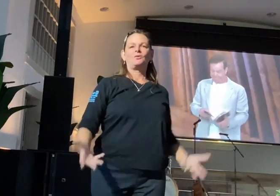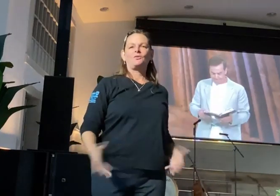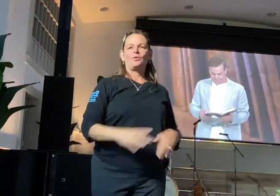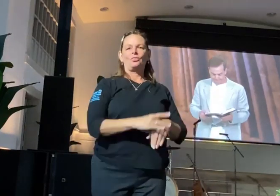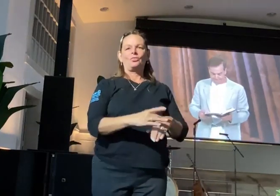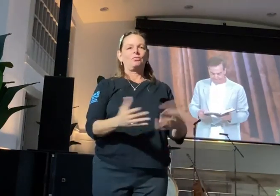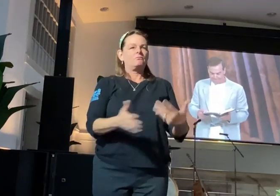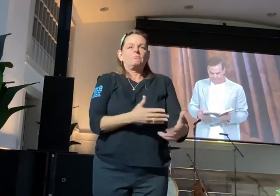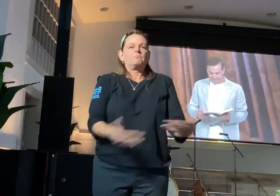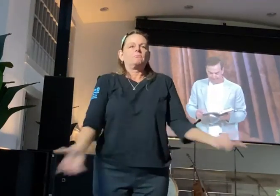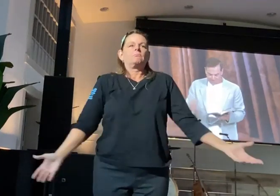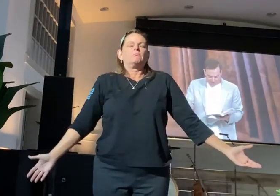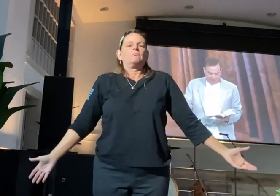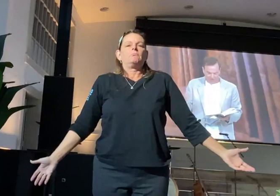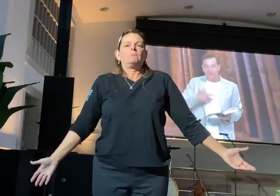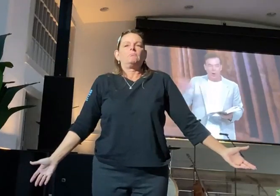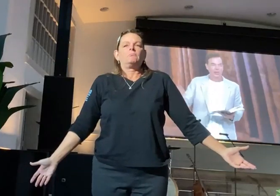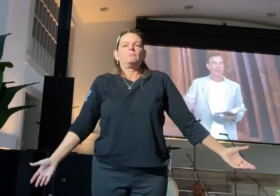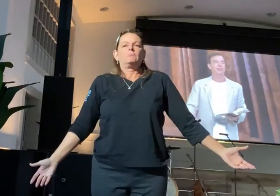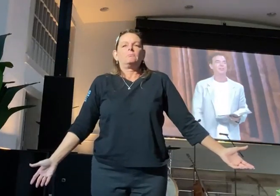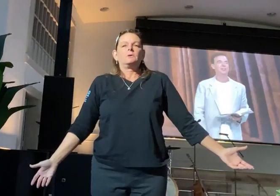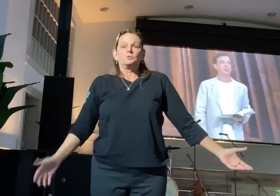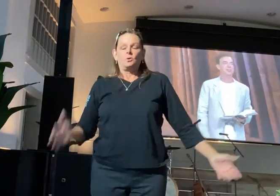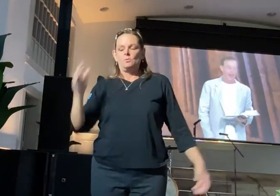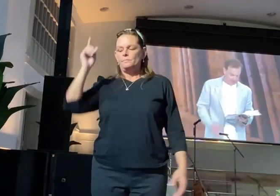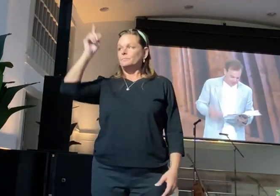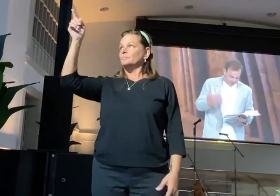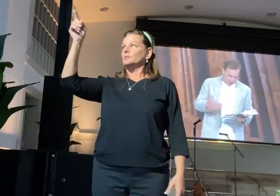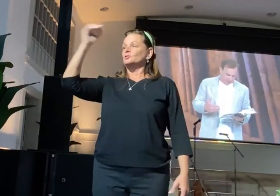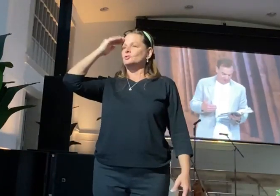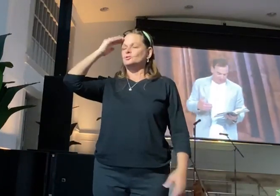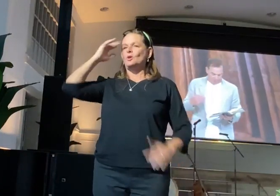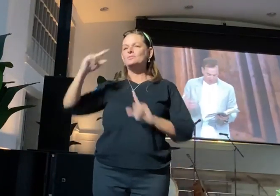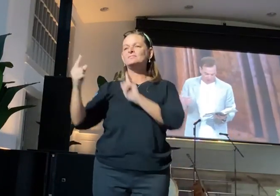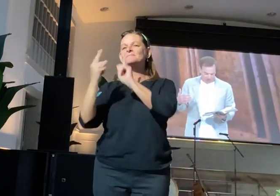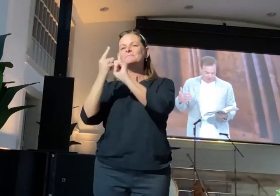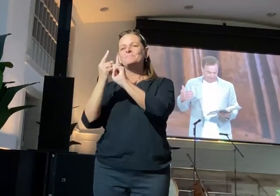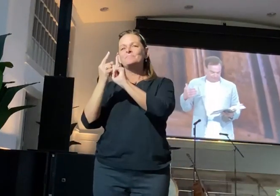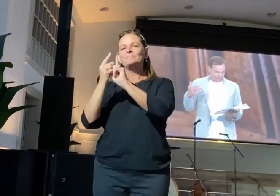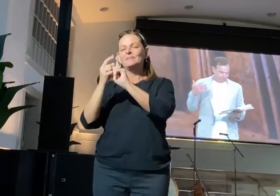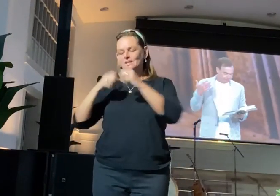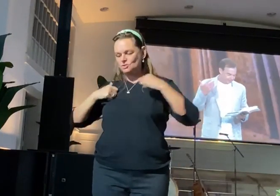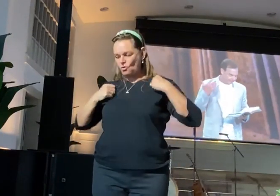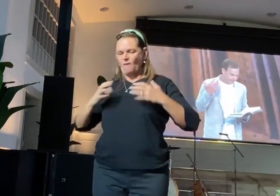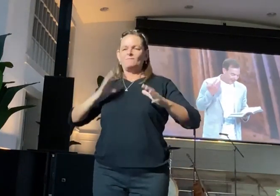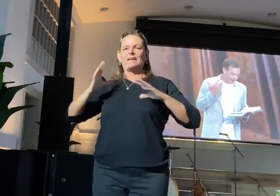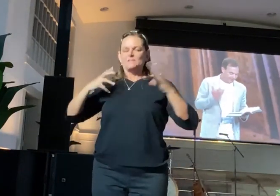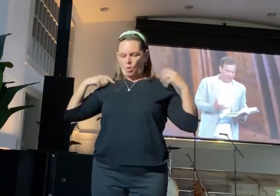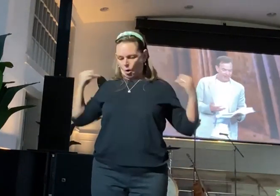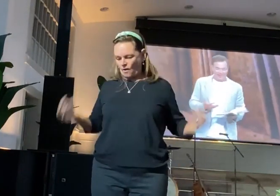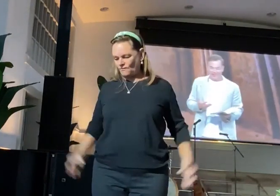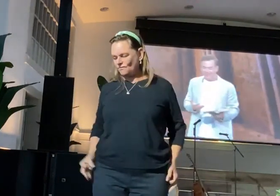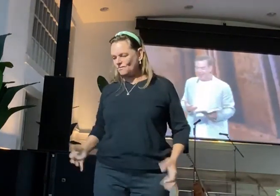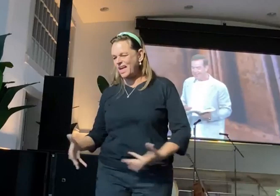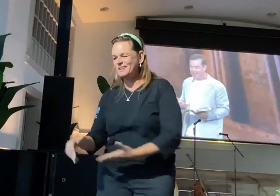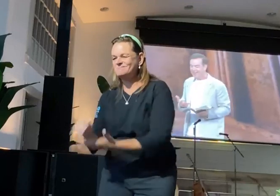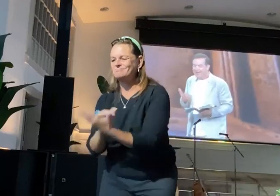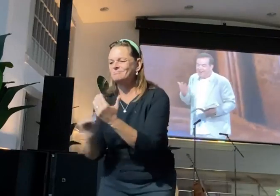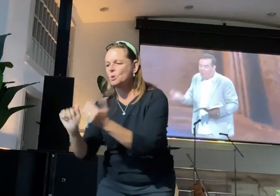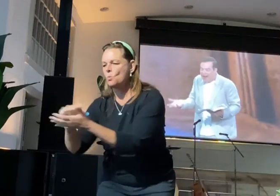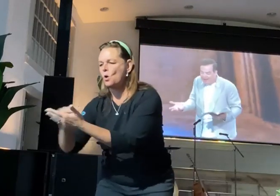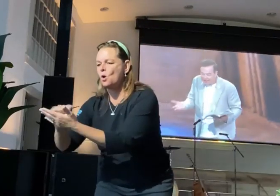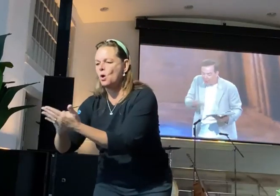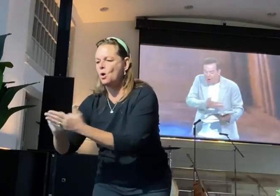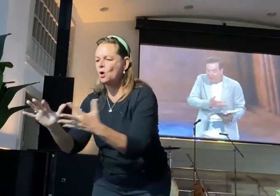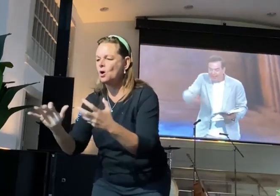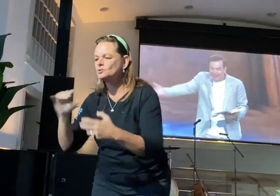known. So Jesus, knowing this, sets aside his garments and washes their feet.